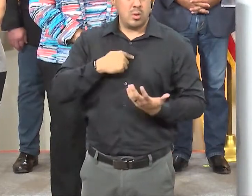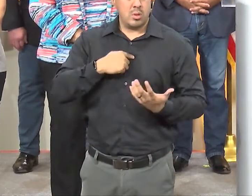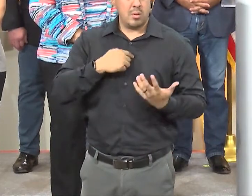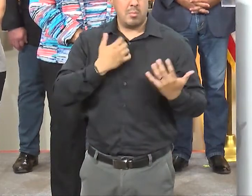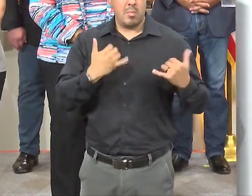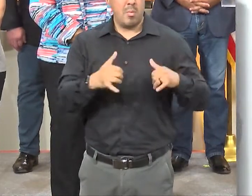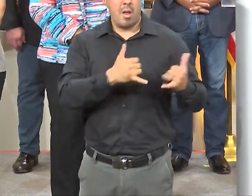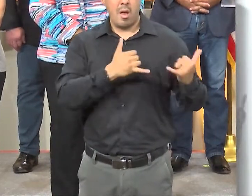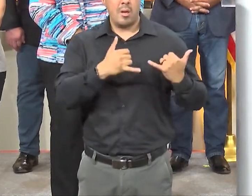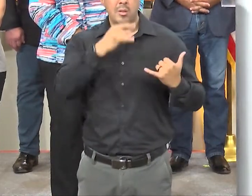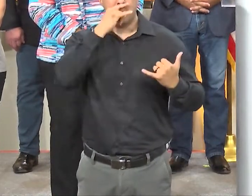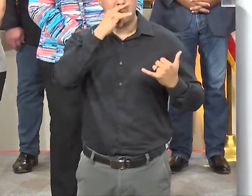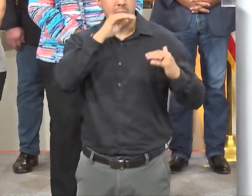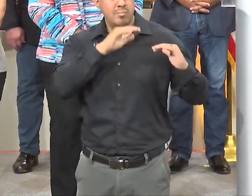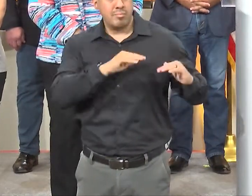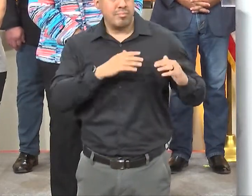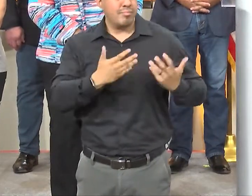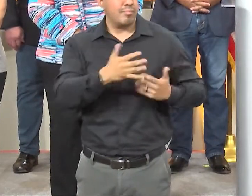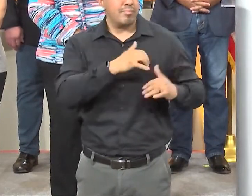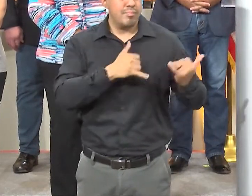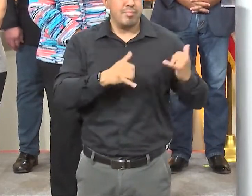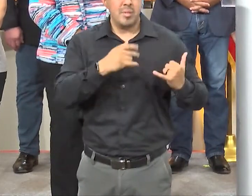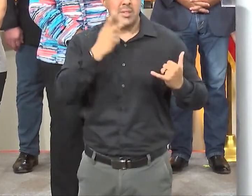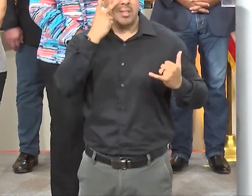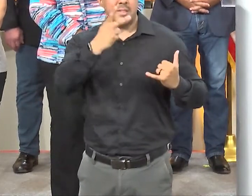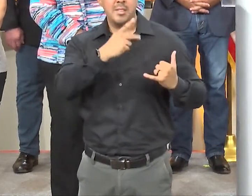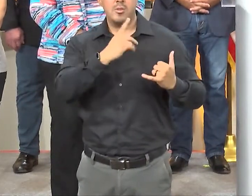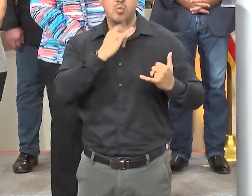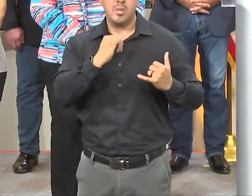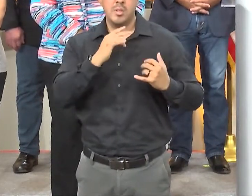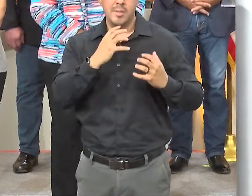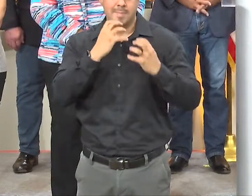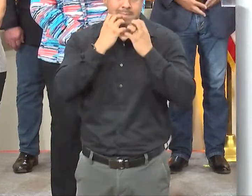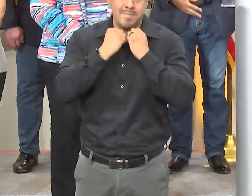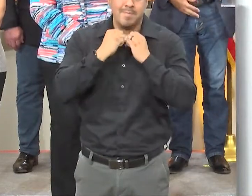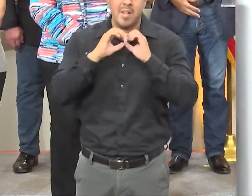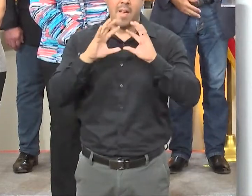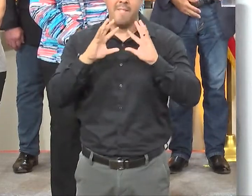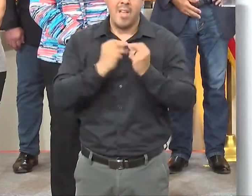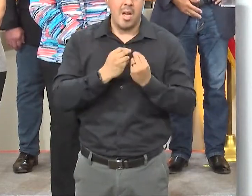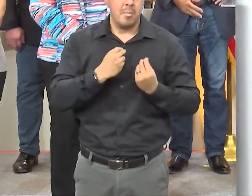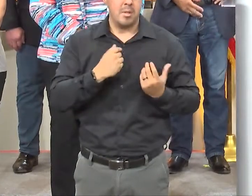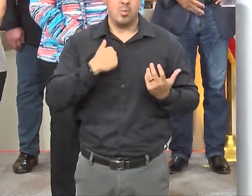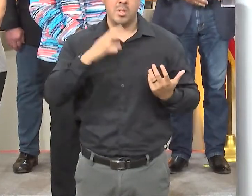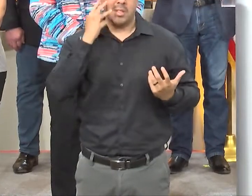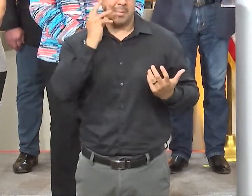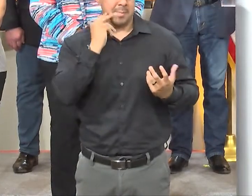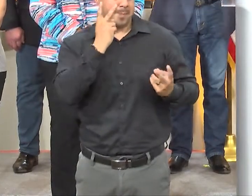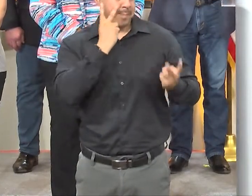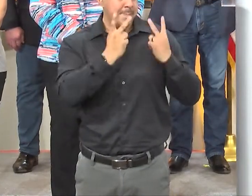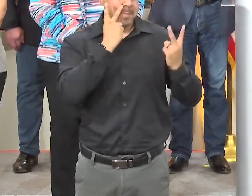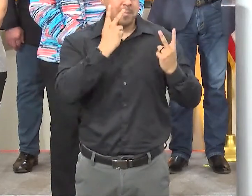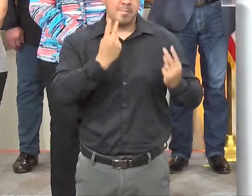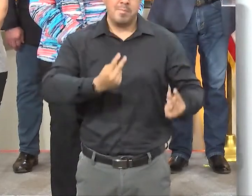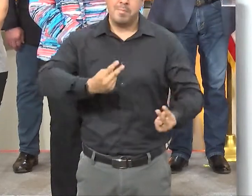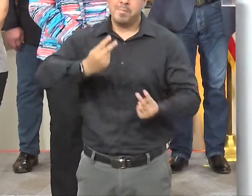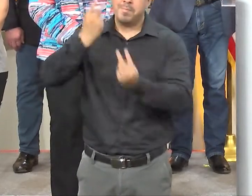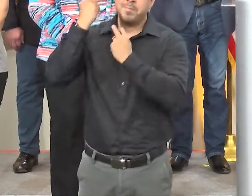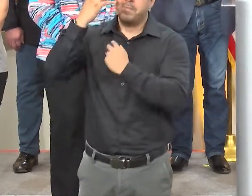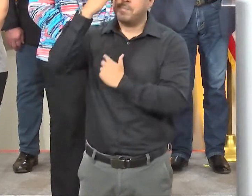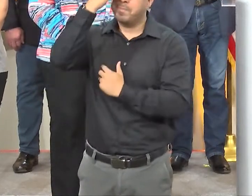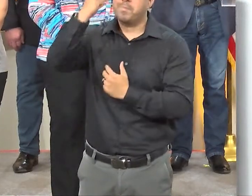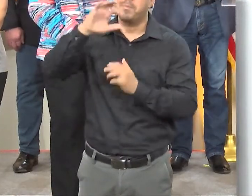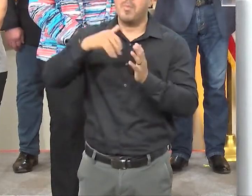children in Pleasantville. We saw the value of family. We experienced that. We have fond memories of